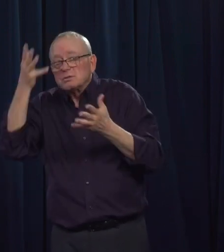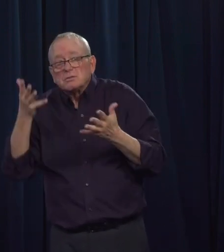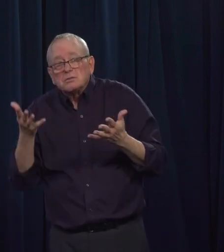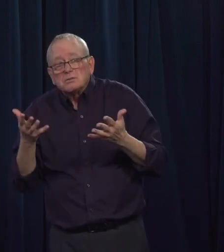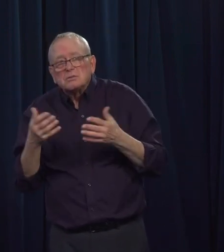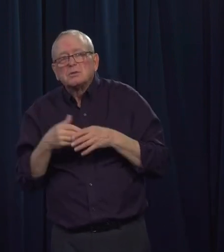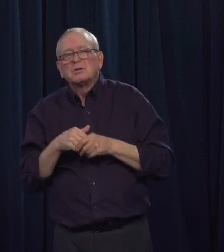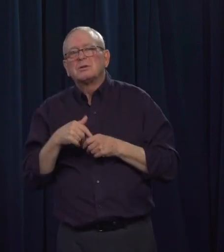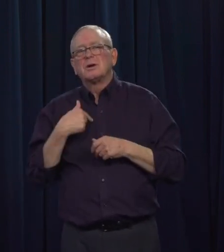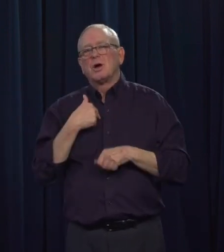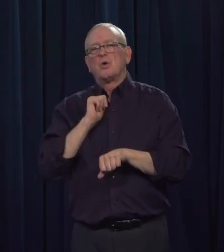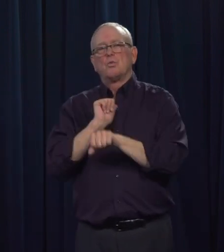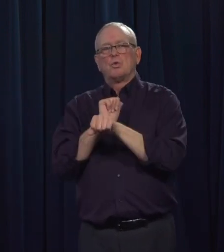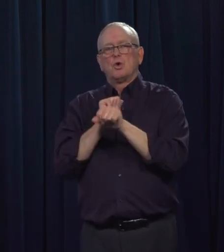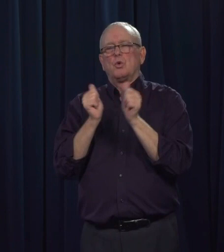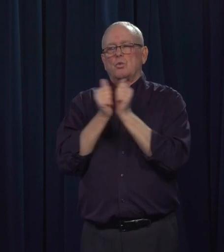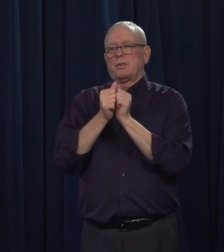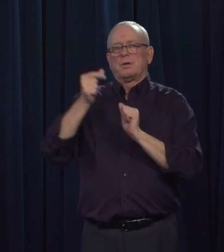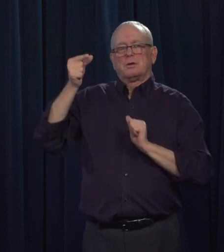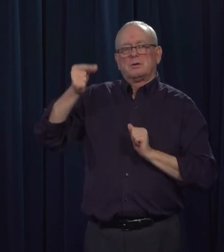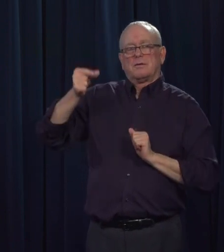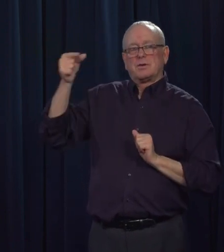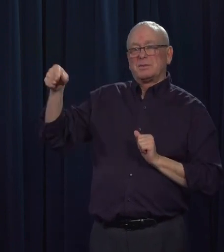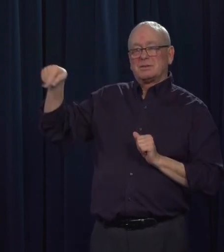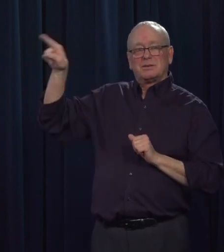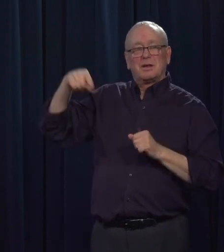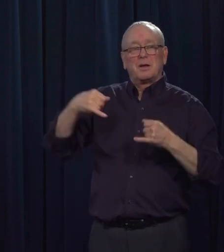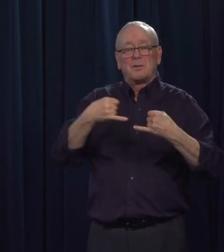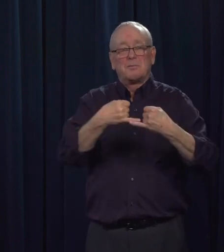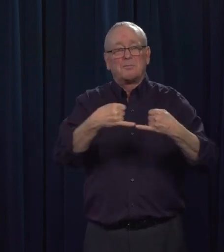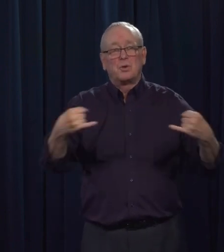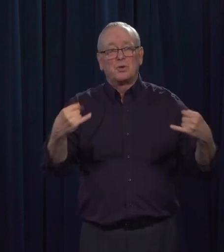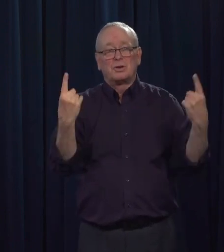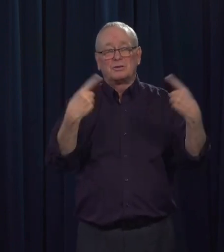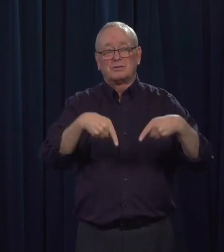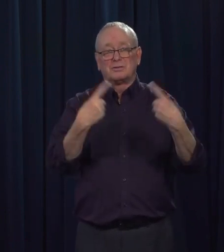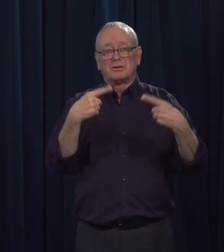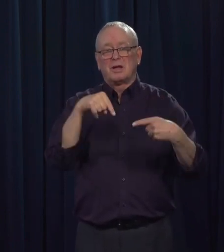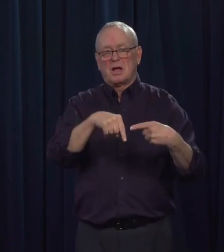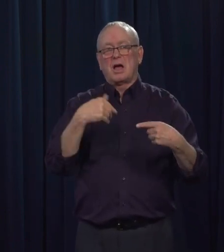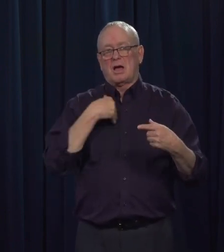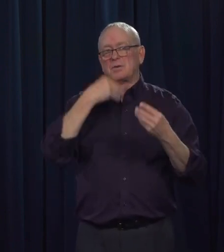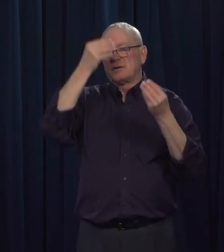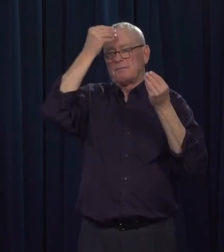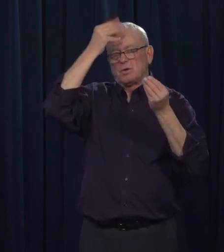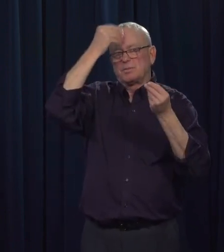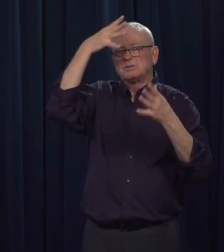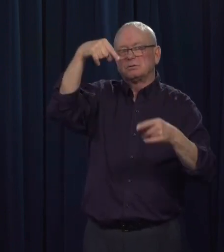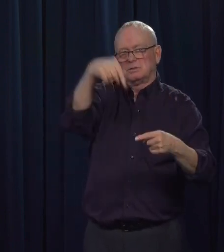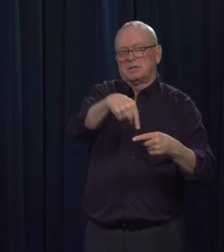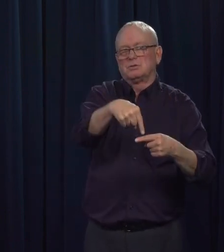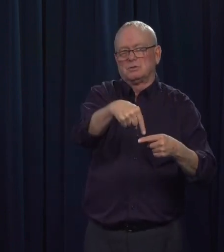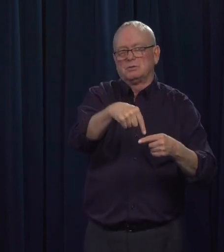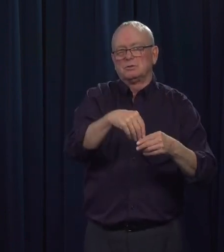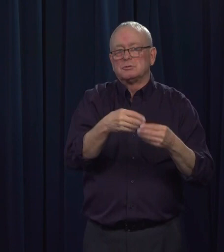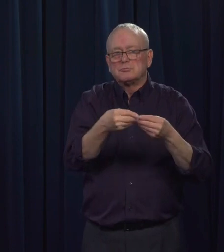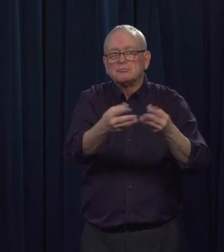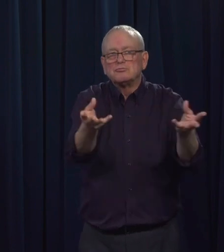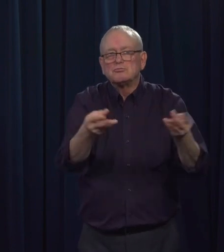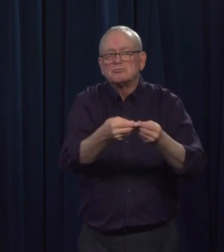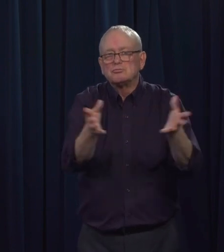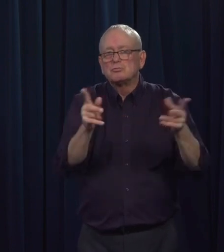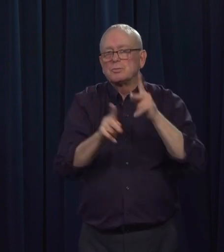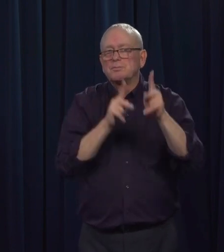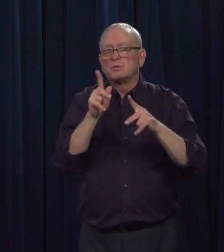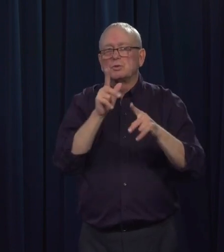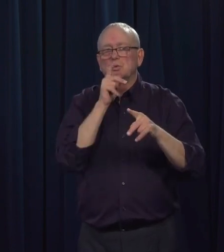crossings have appropriate information that's being given, whether that's land crossings or airports. So we're trying to make sure that everyone knows what's expected